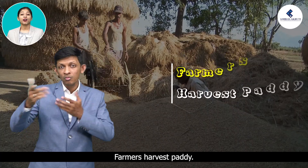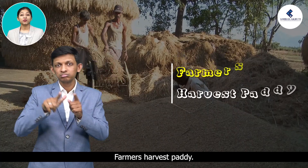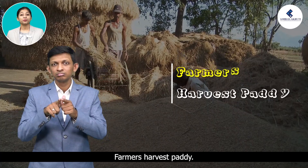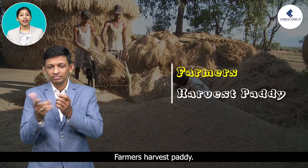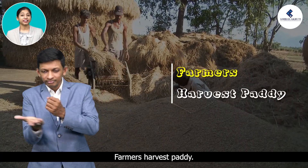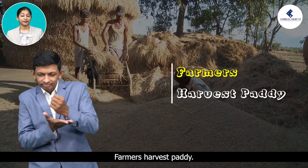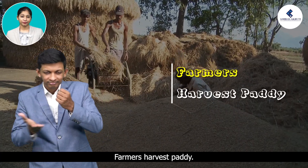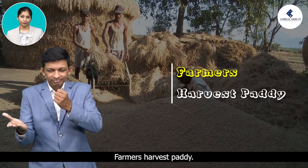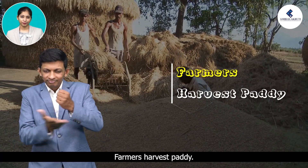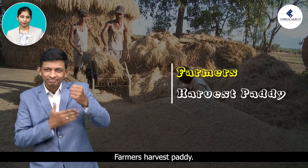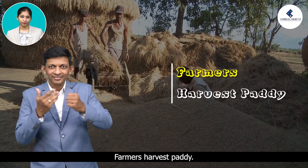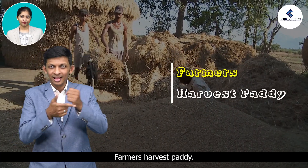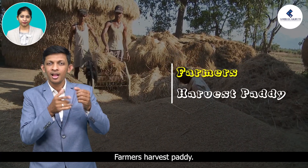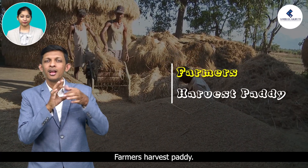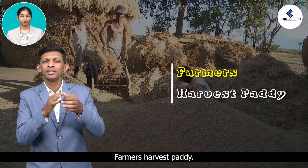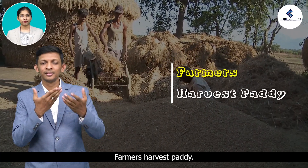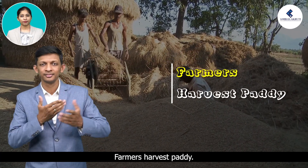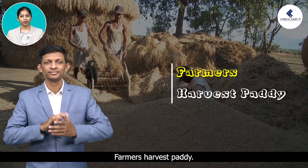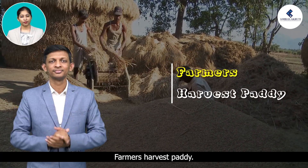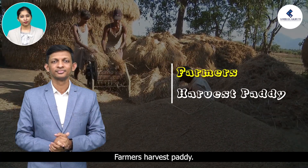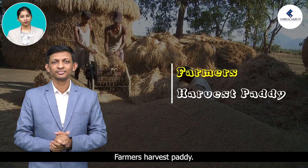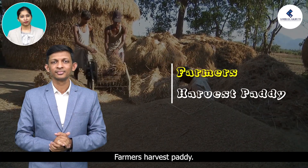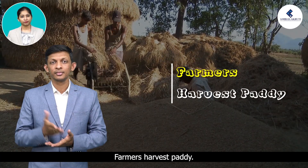Farmers harvest paddy.